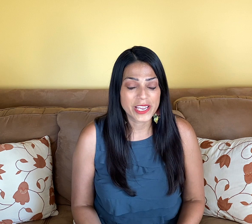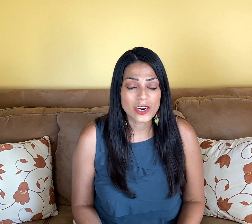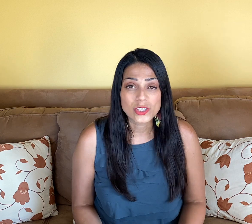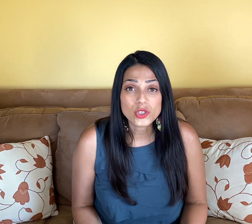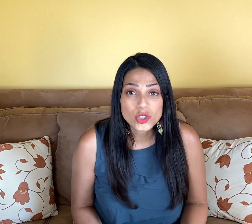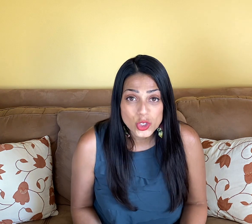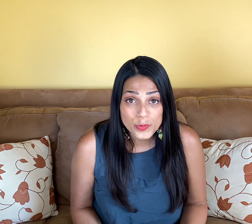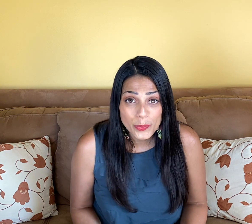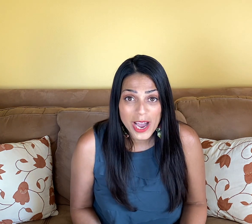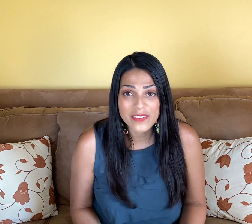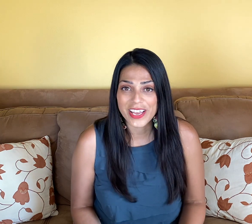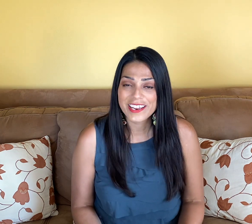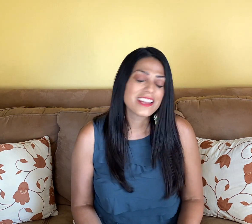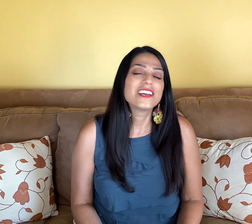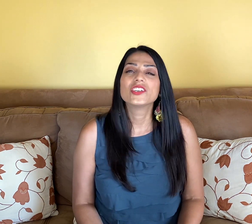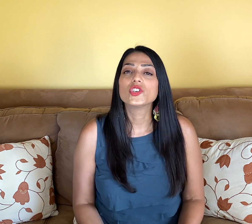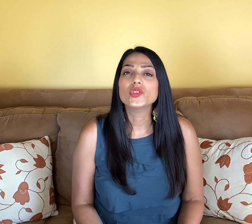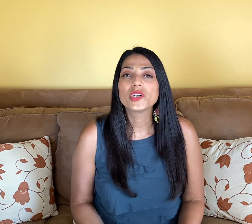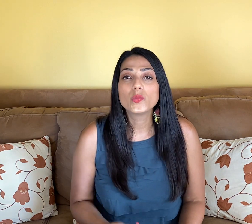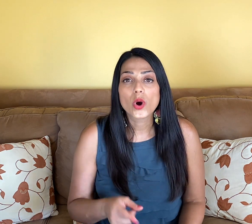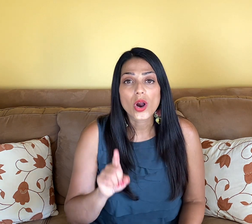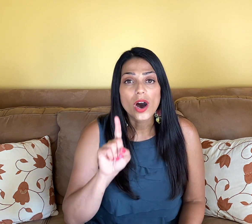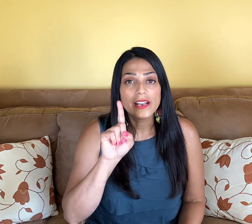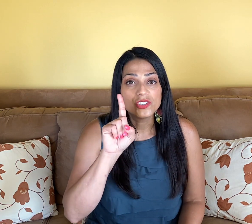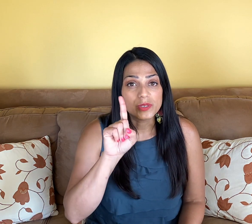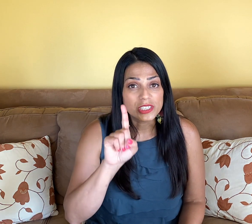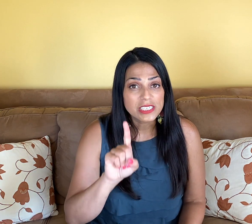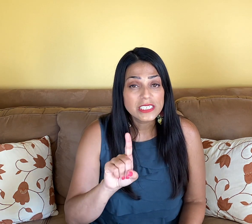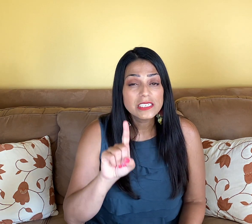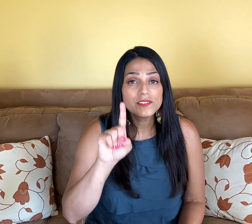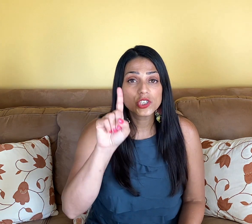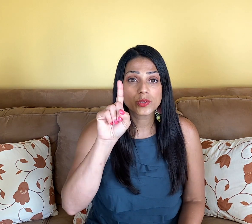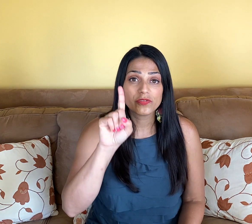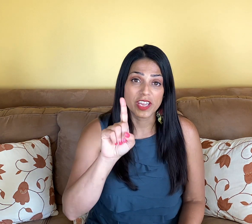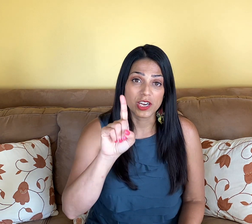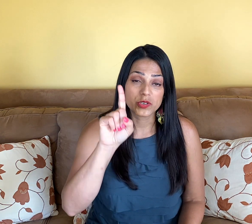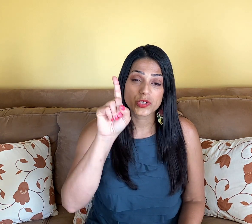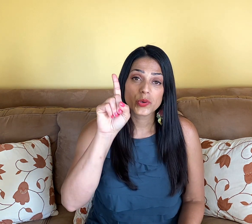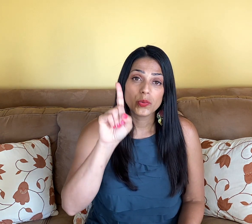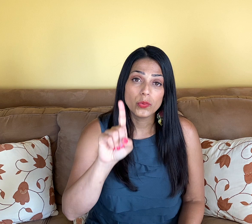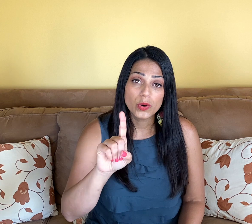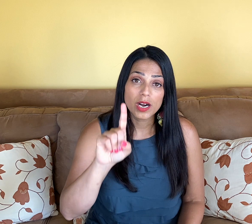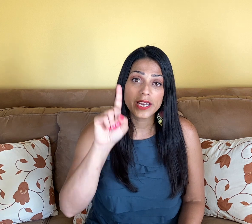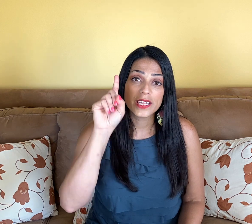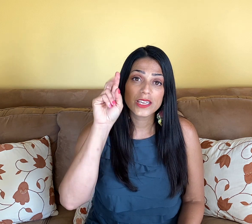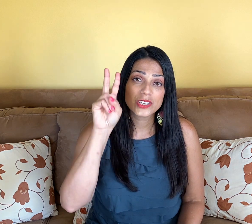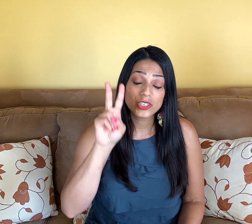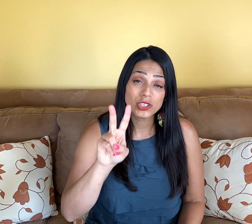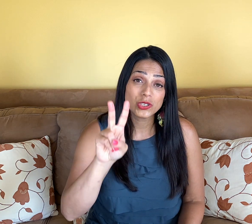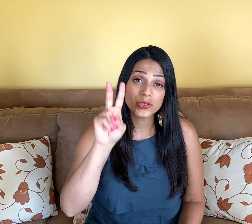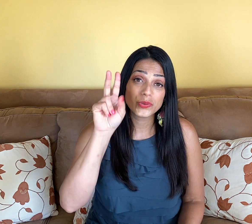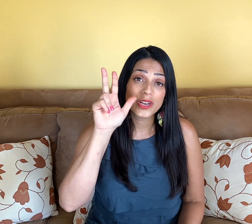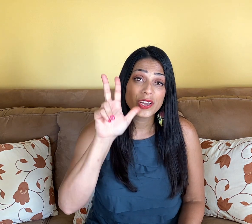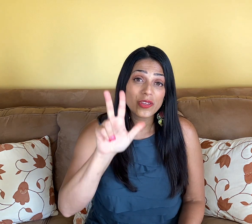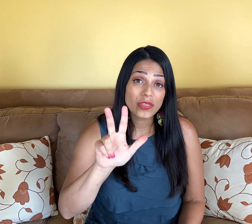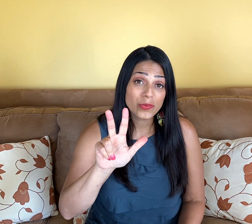are. They're super proud of it. So you can work on doing your individual fingers. 1, 2,